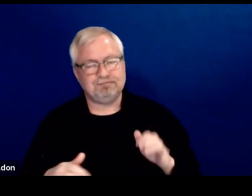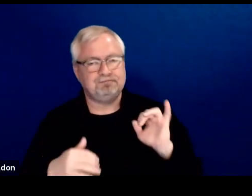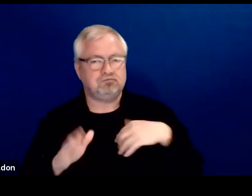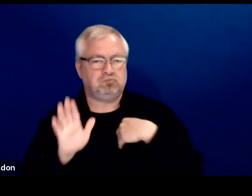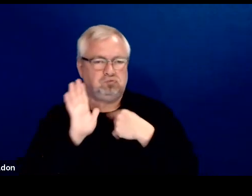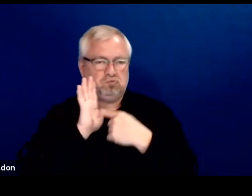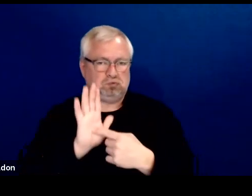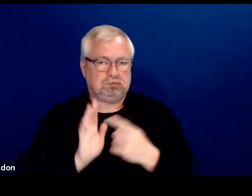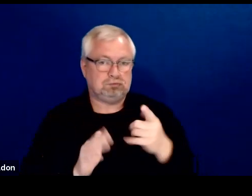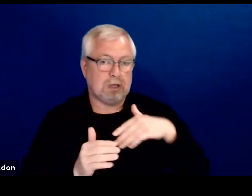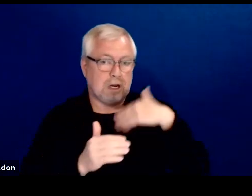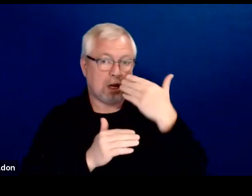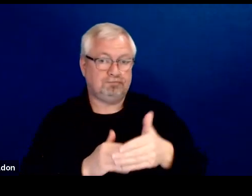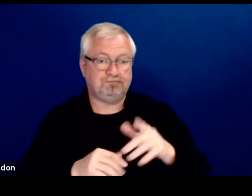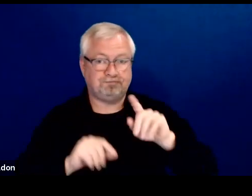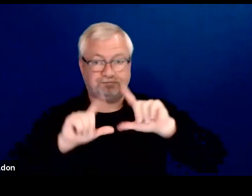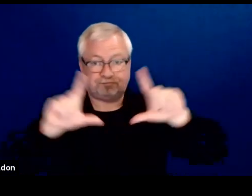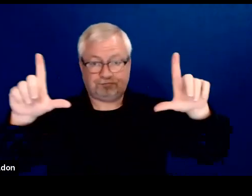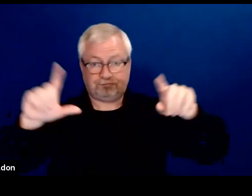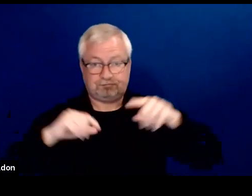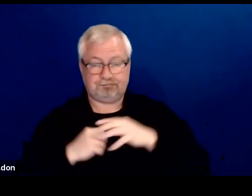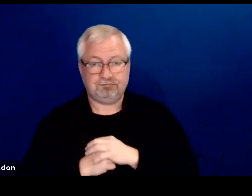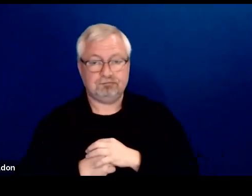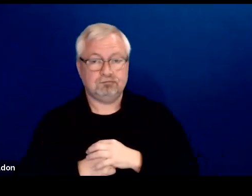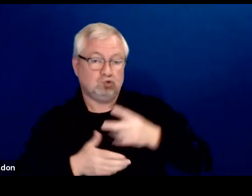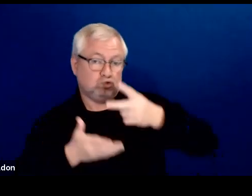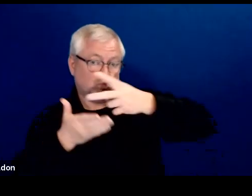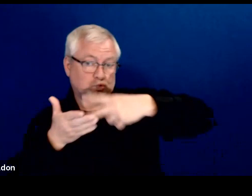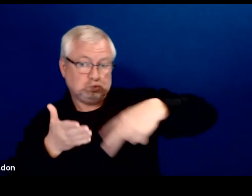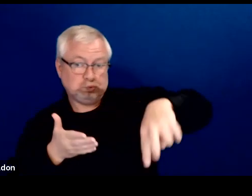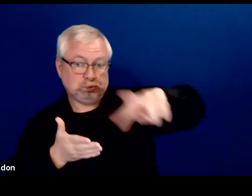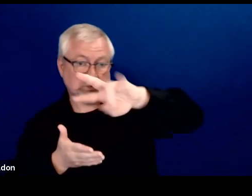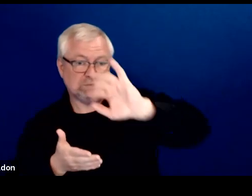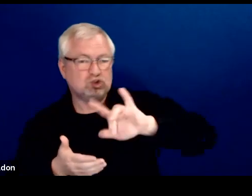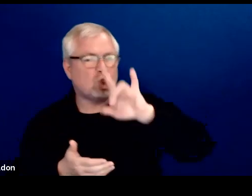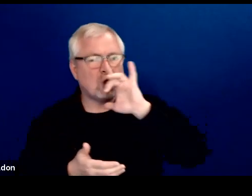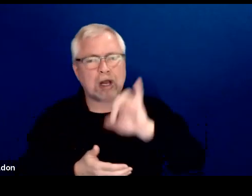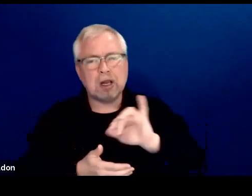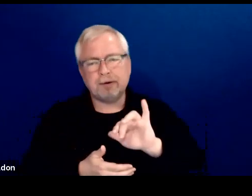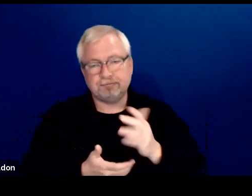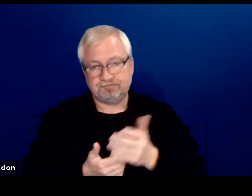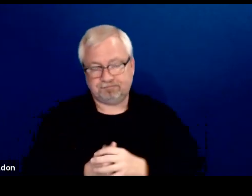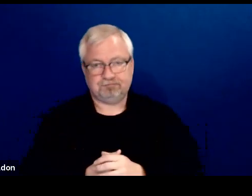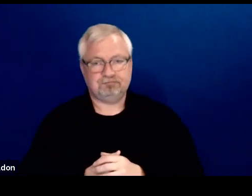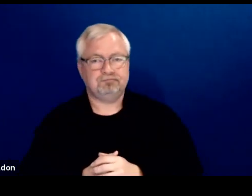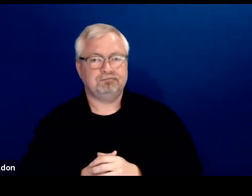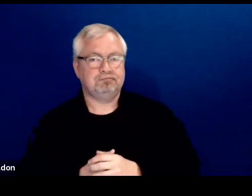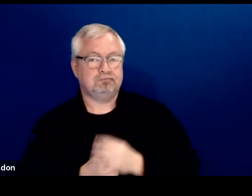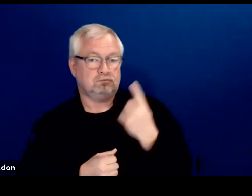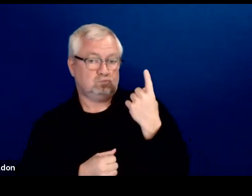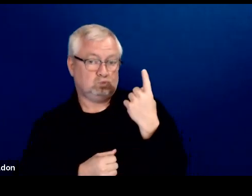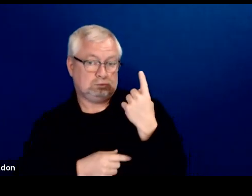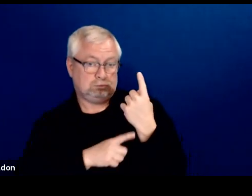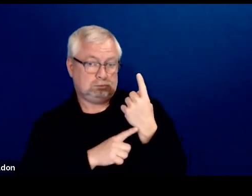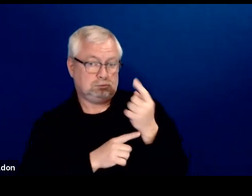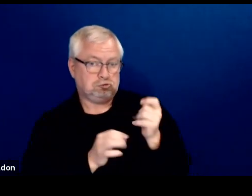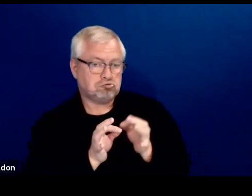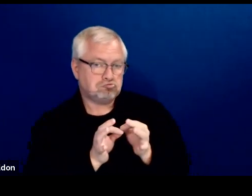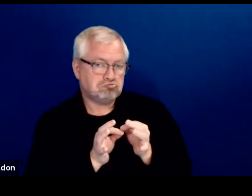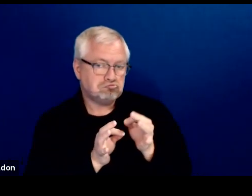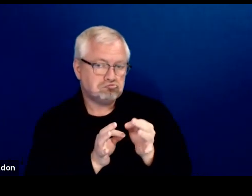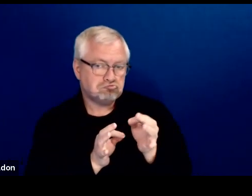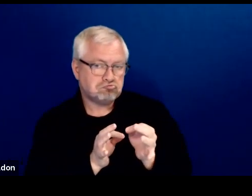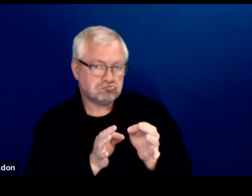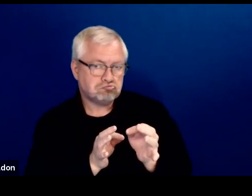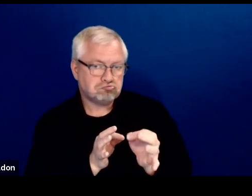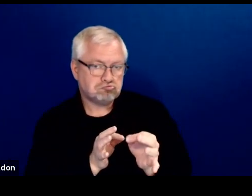us. It will get us, one, a bit of a push out. That brings us with the back-ordered